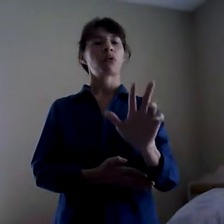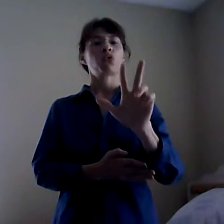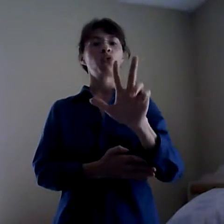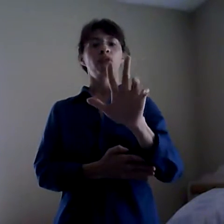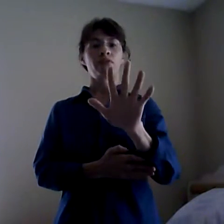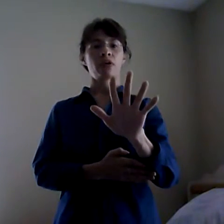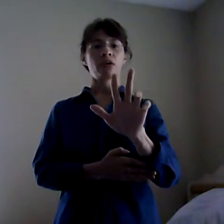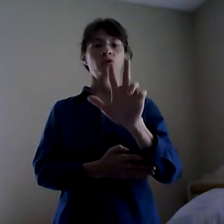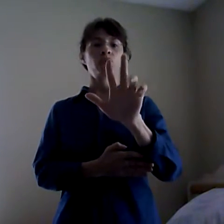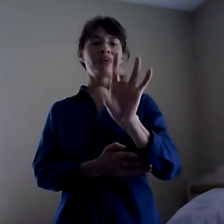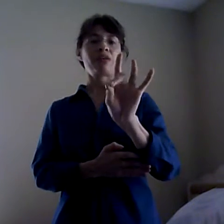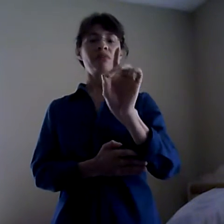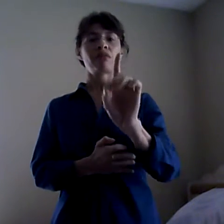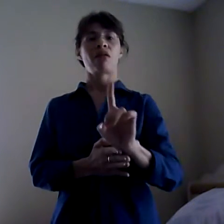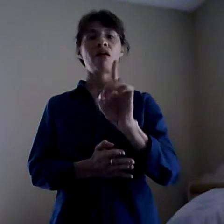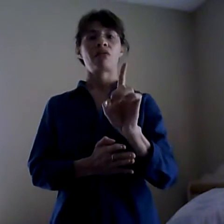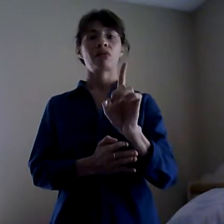39 hours. So it's pretty full time.